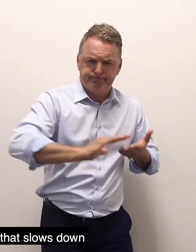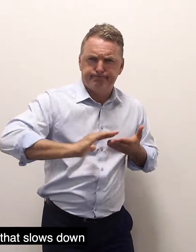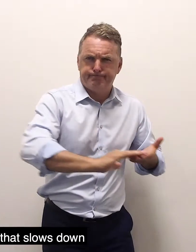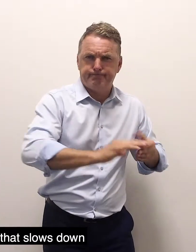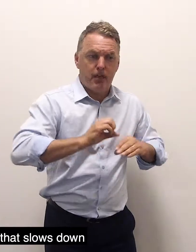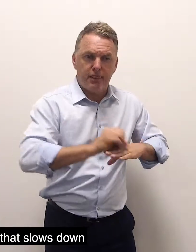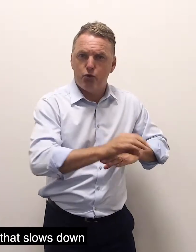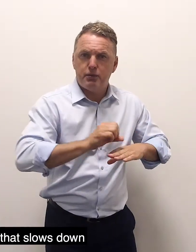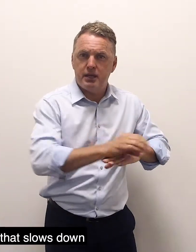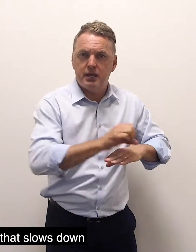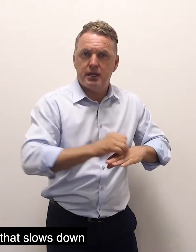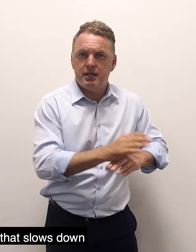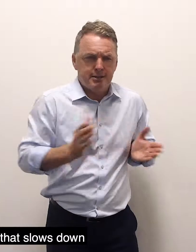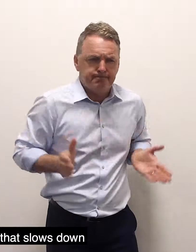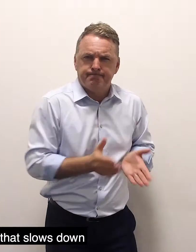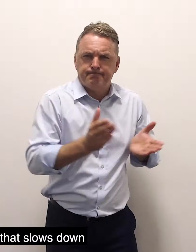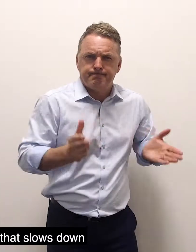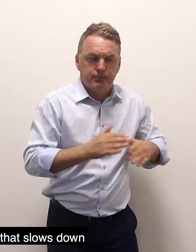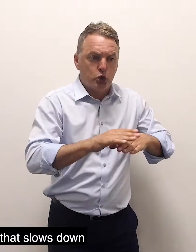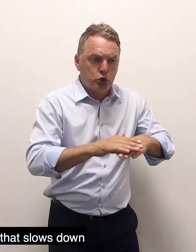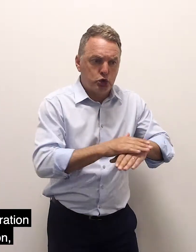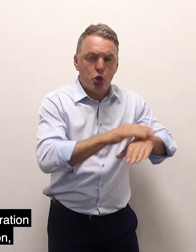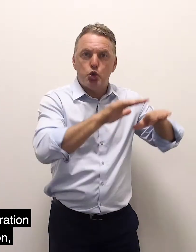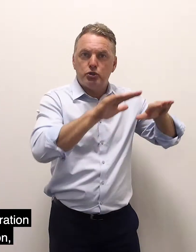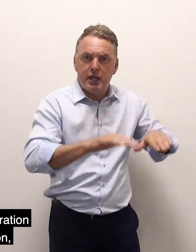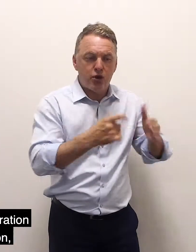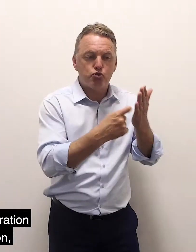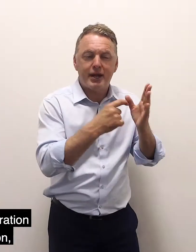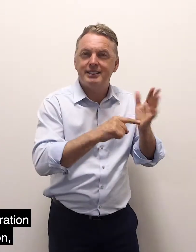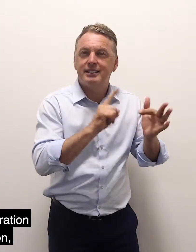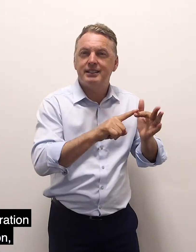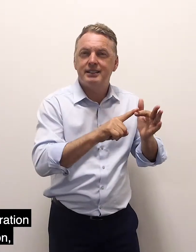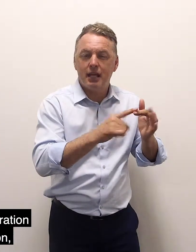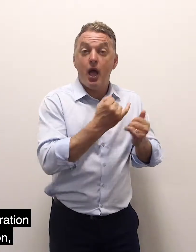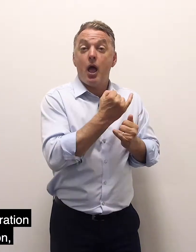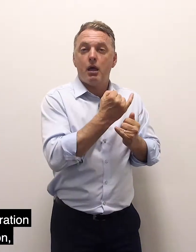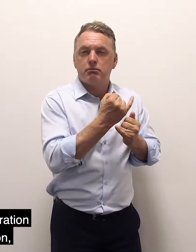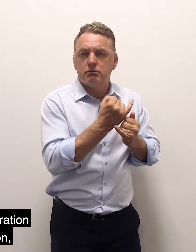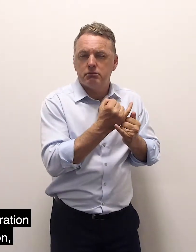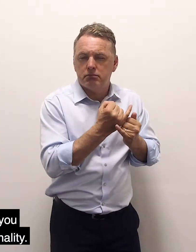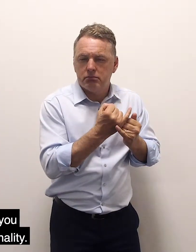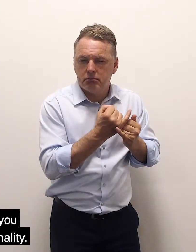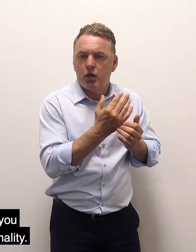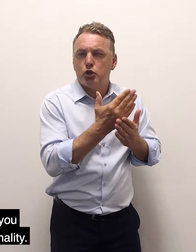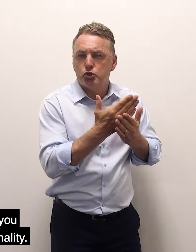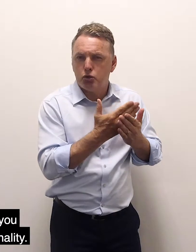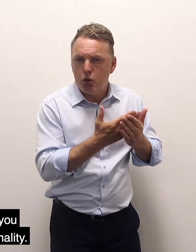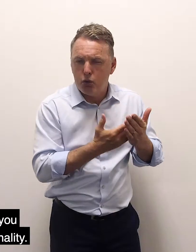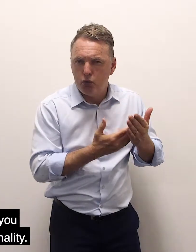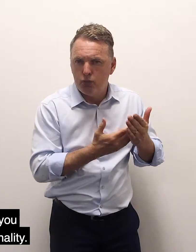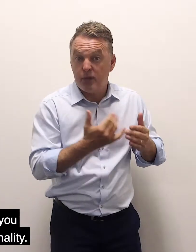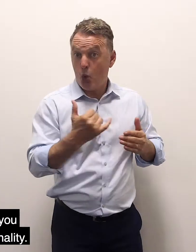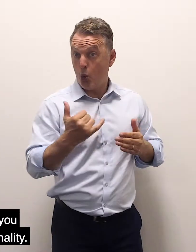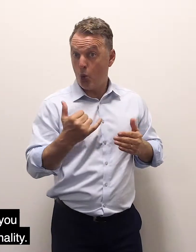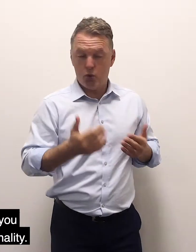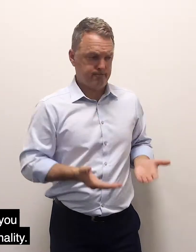you can have some therapy that slows down the rate of deterioration of that condition. Or it might give